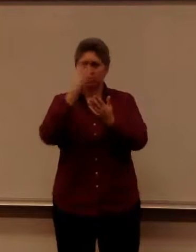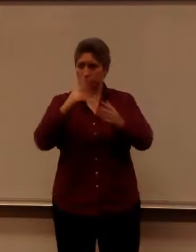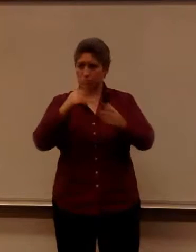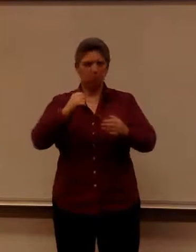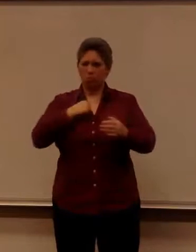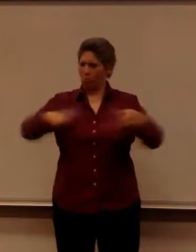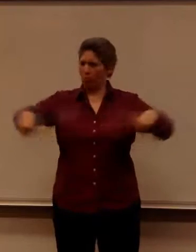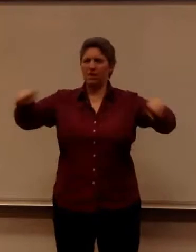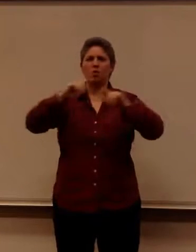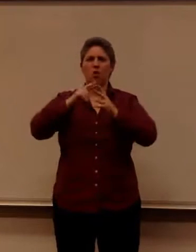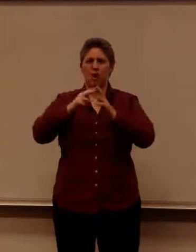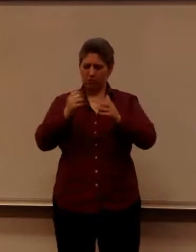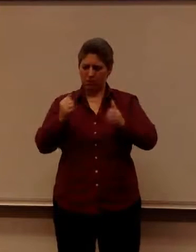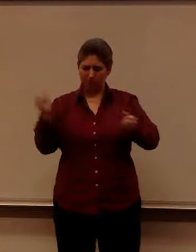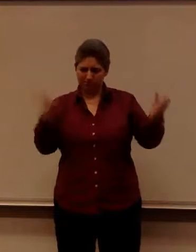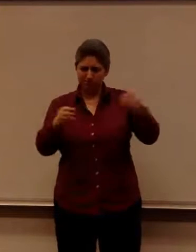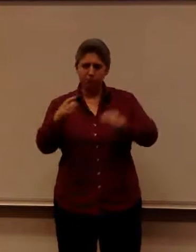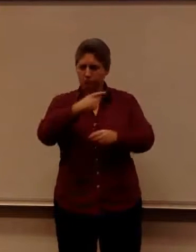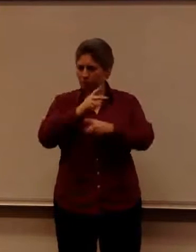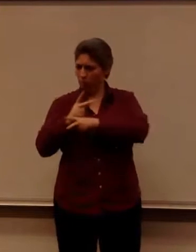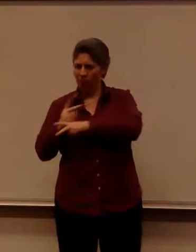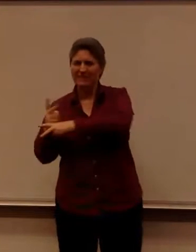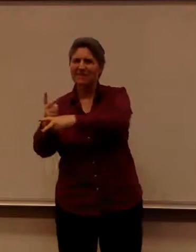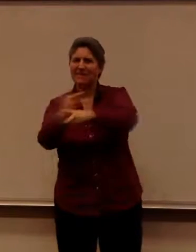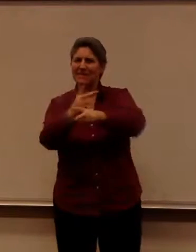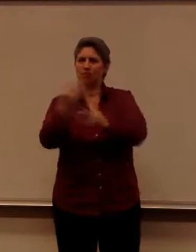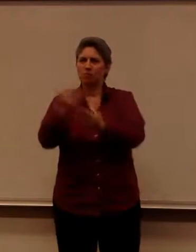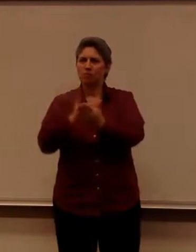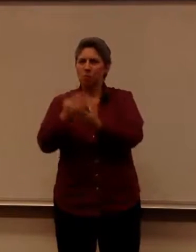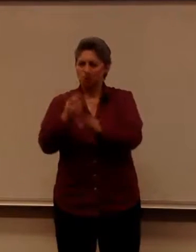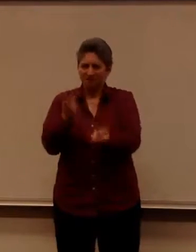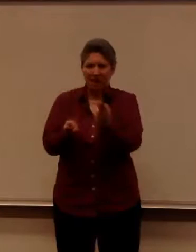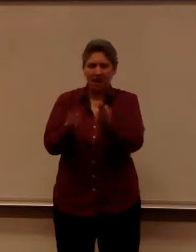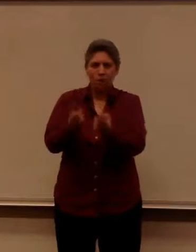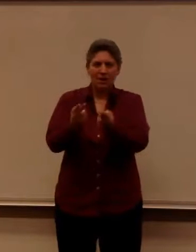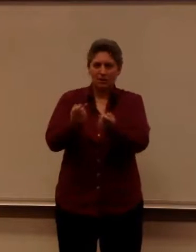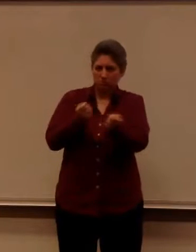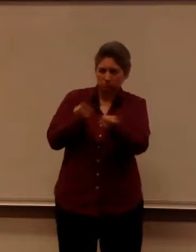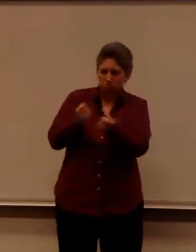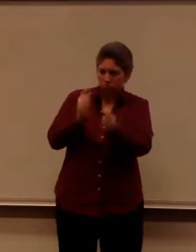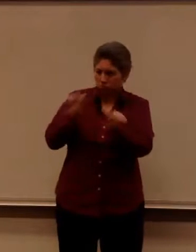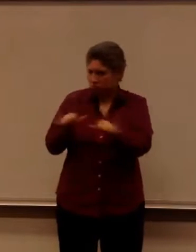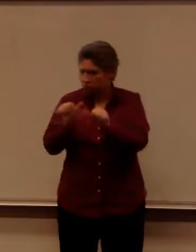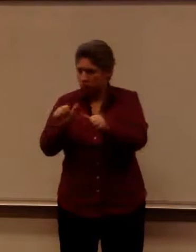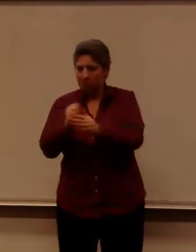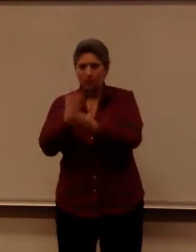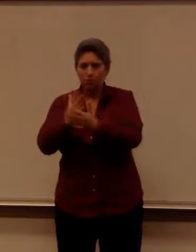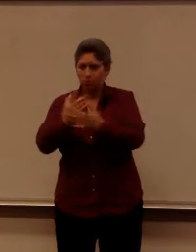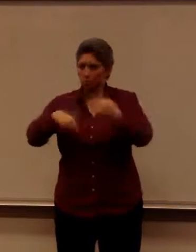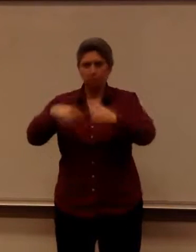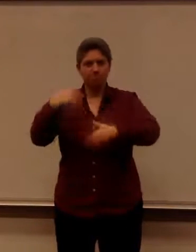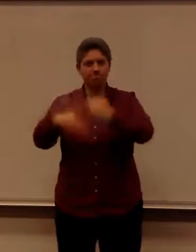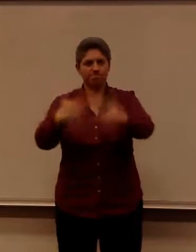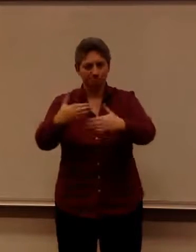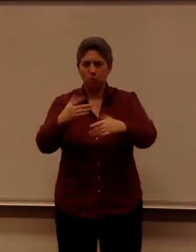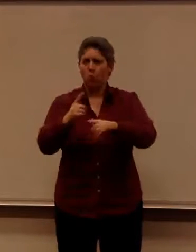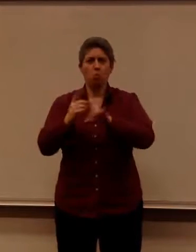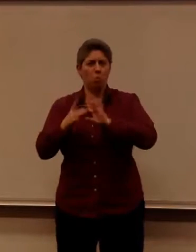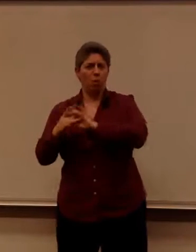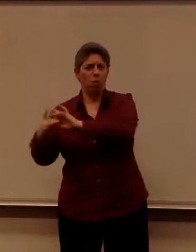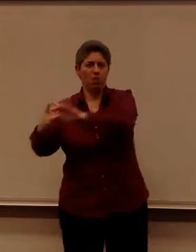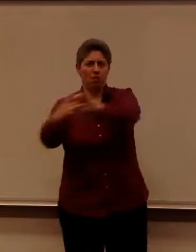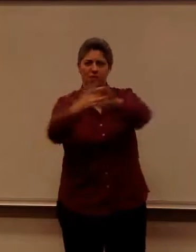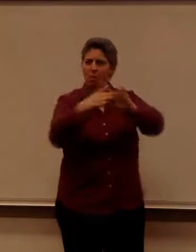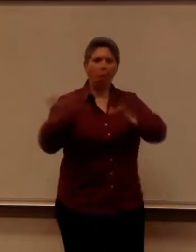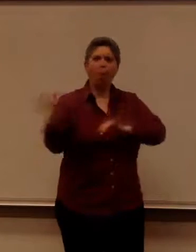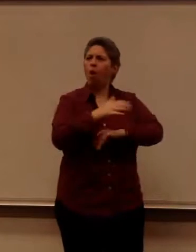overall monitoring, they create the reports, so the organisations will make the contributions, and SCOD really is the overseer who